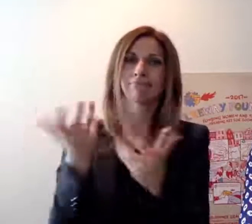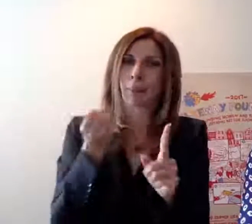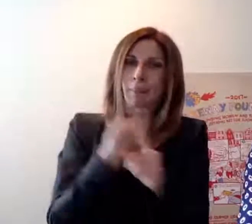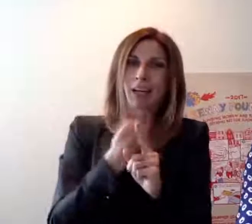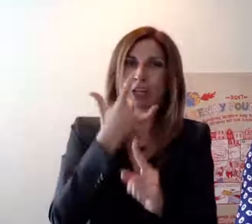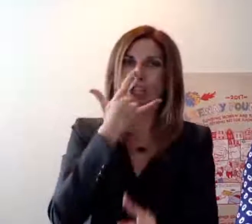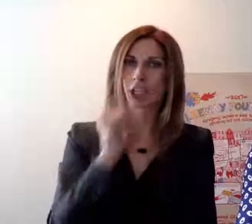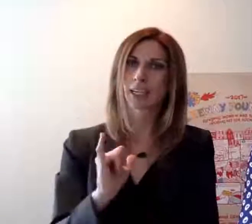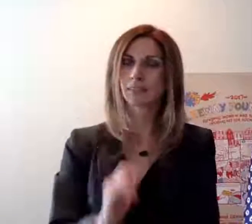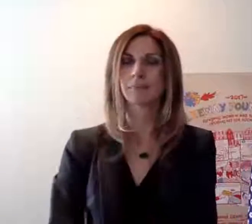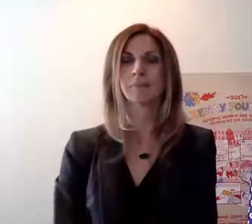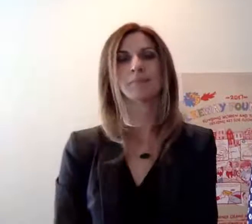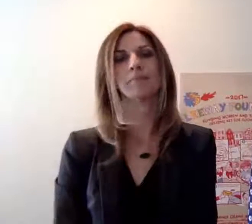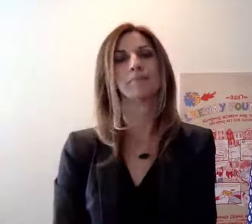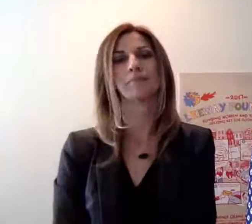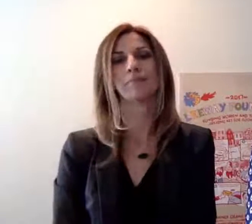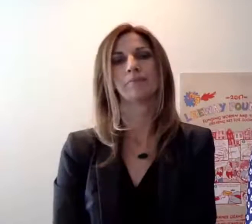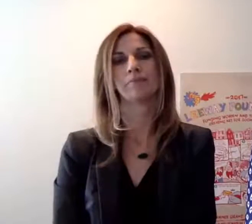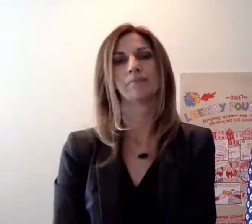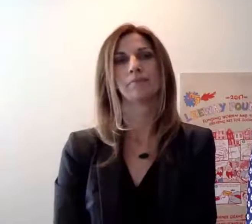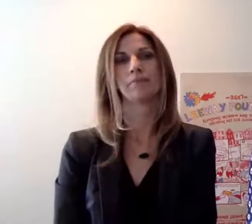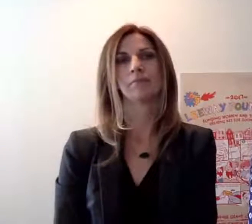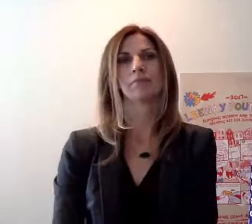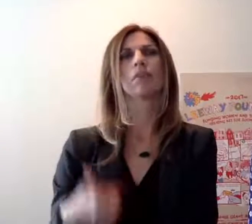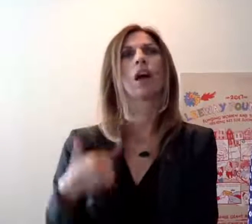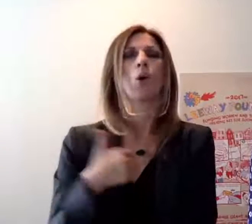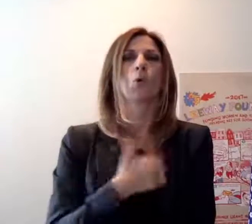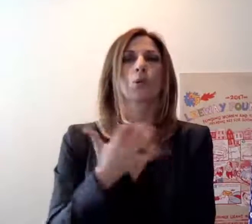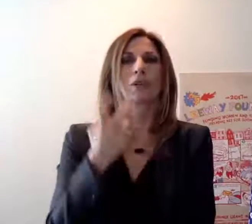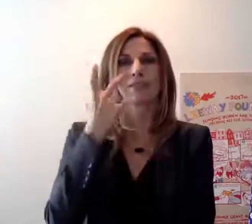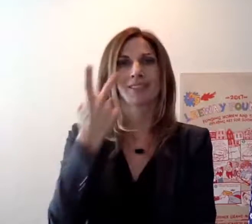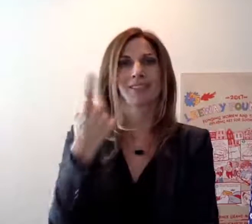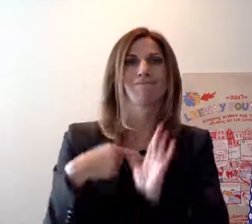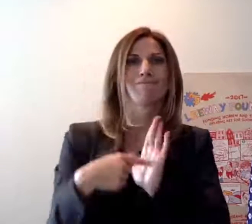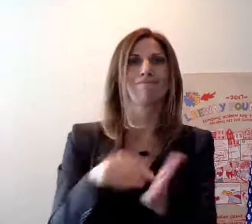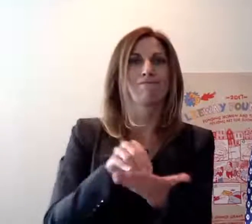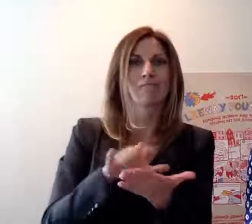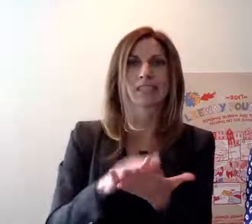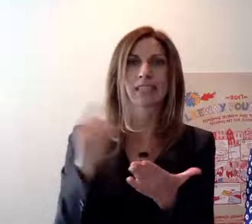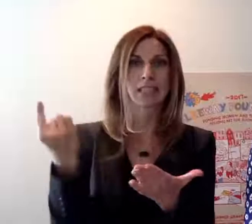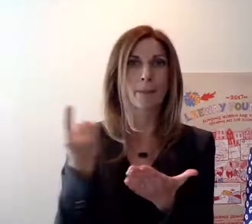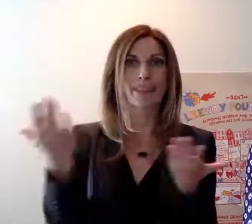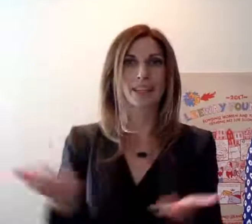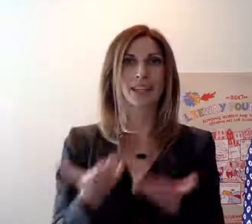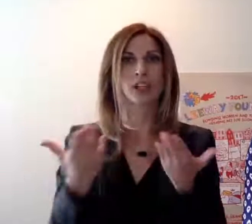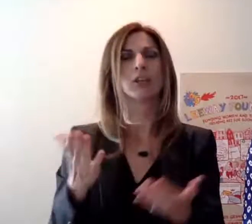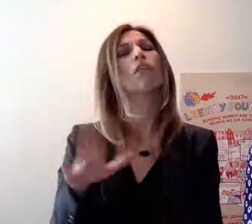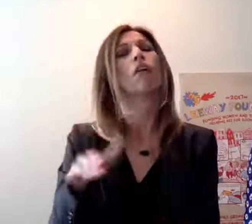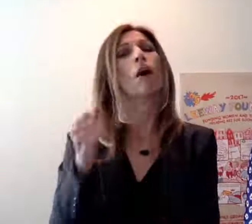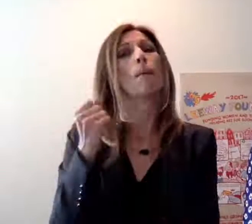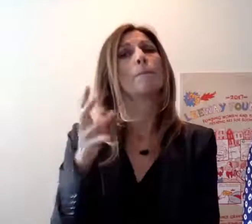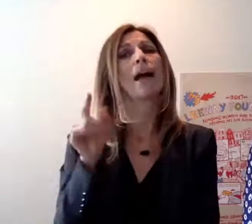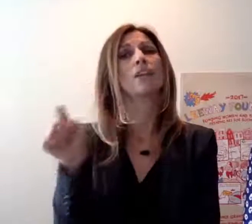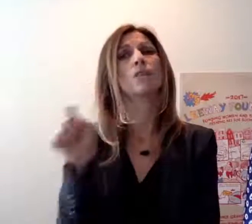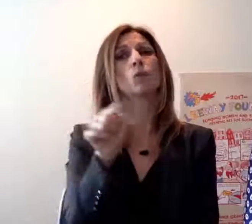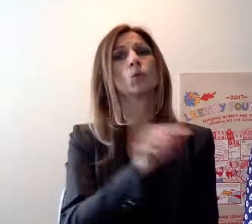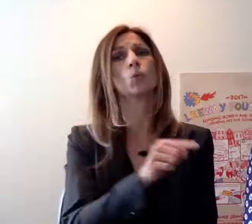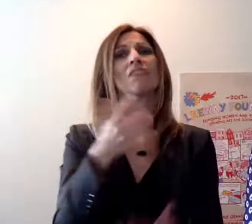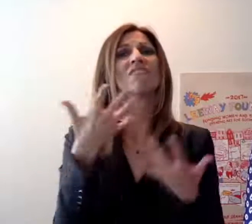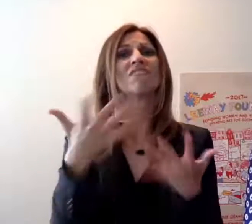like. But we want to see some sort of articulation of it here. Now, many of you have also done